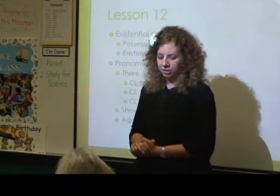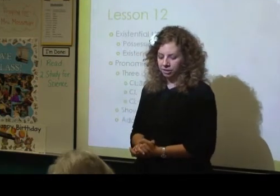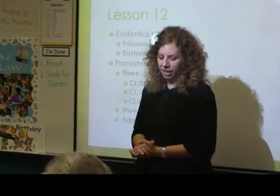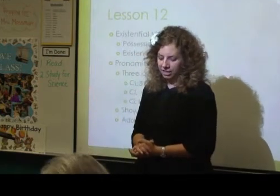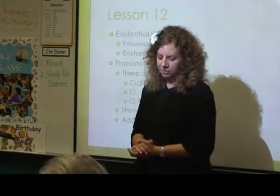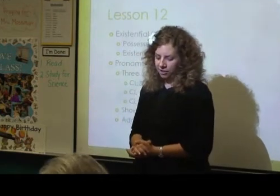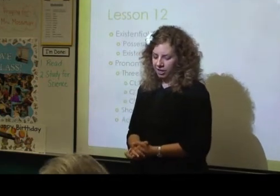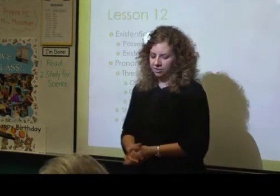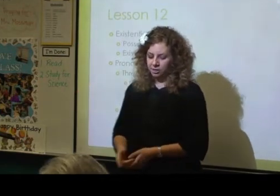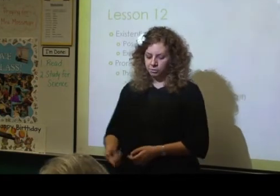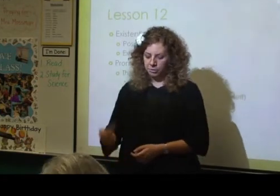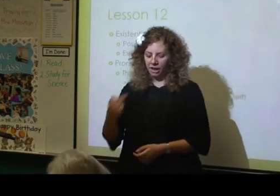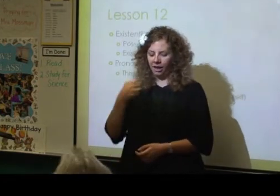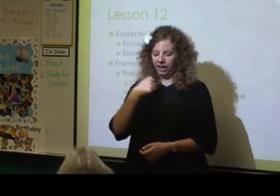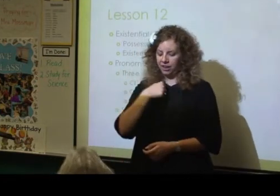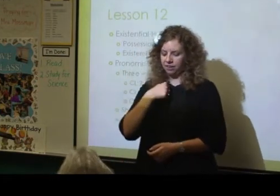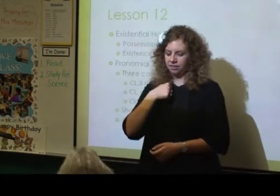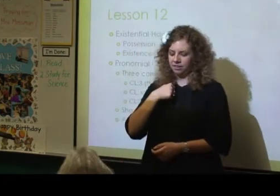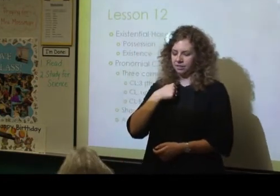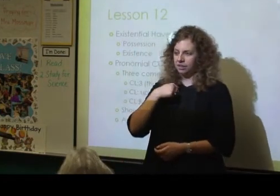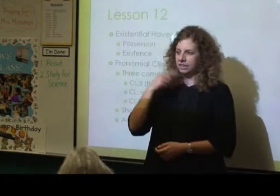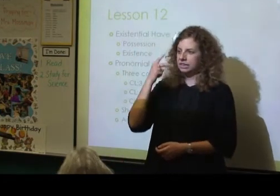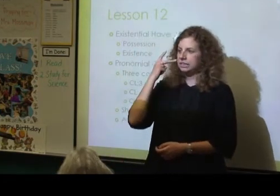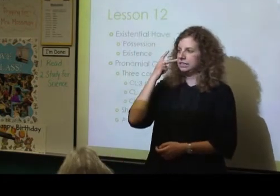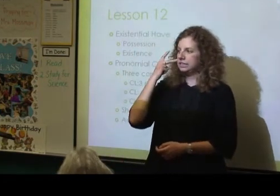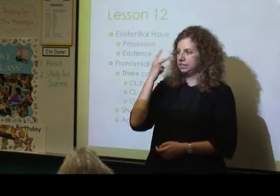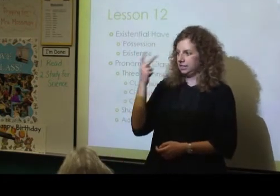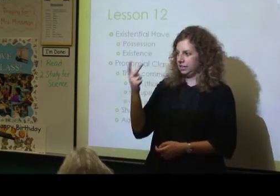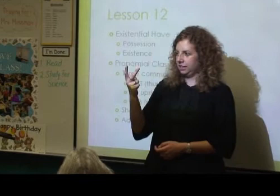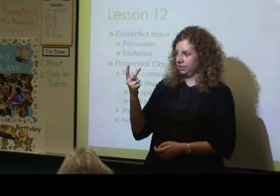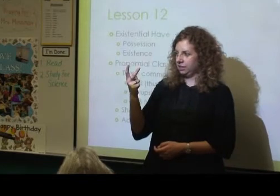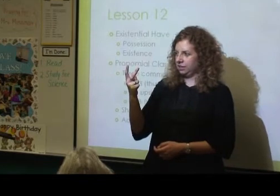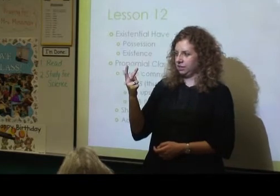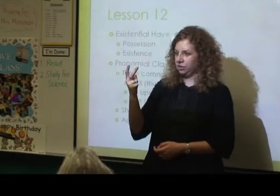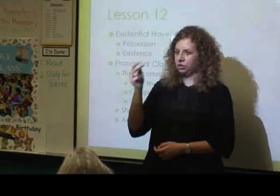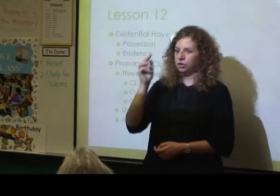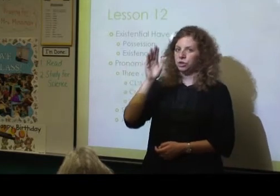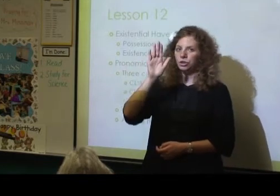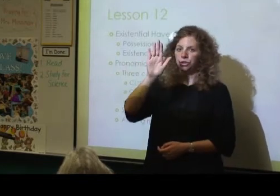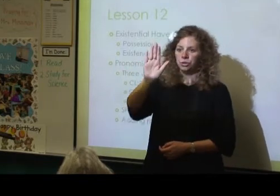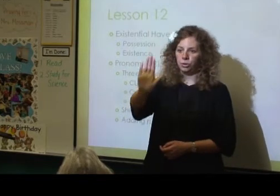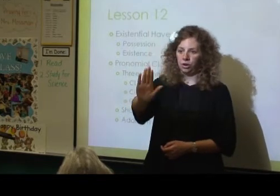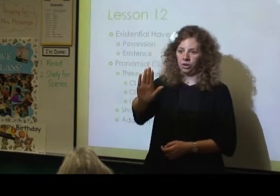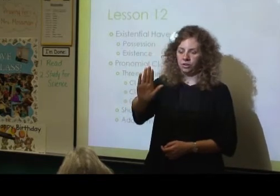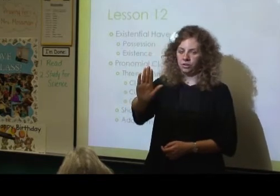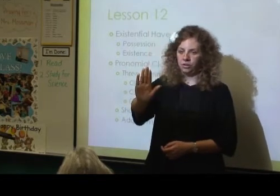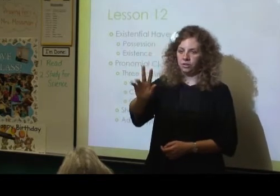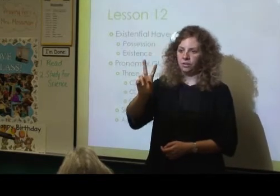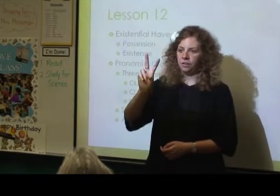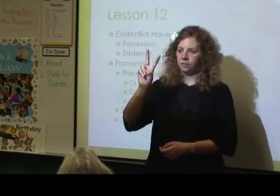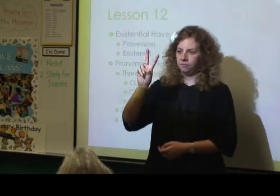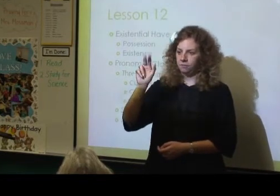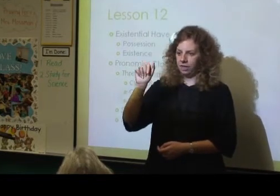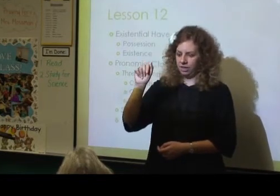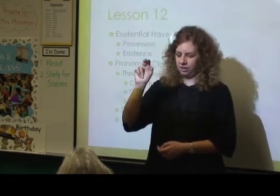a classifier, then it would be I see your van,